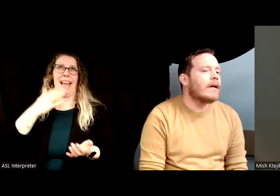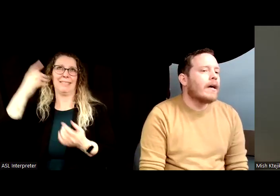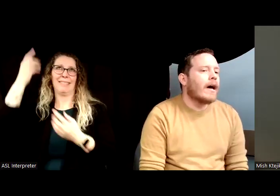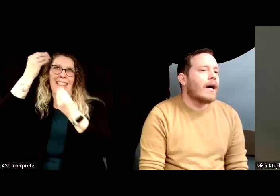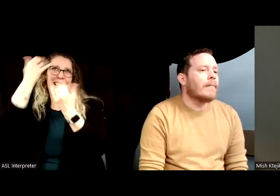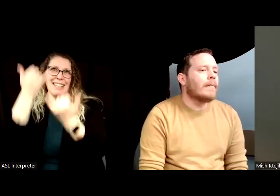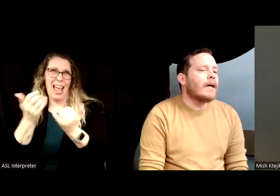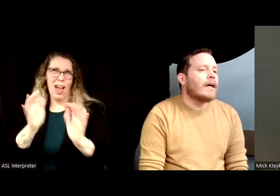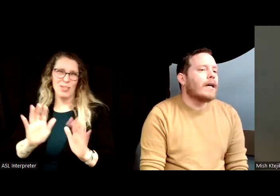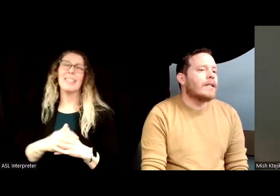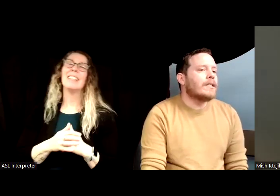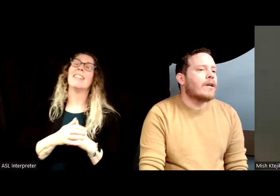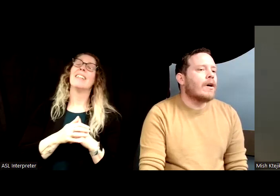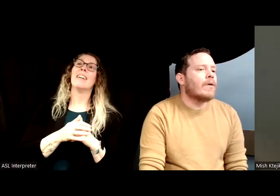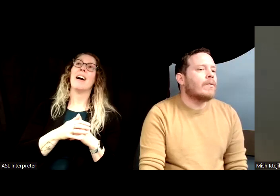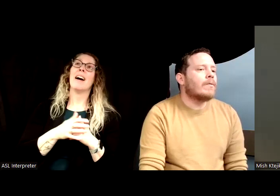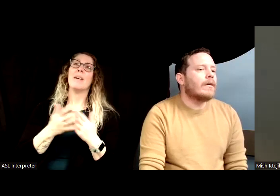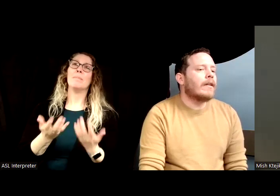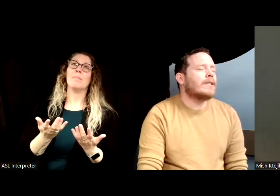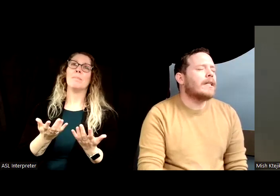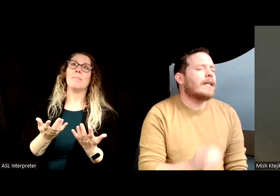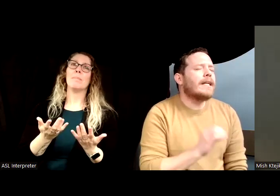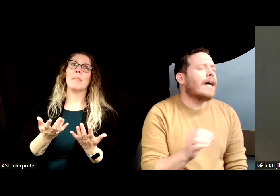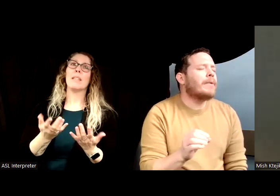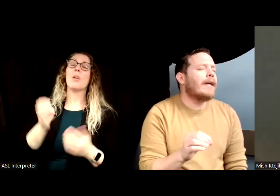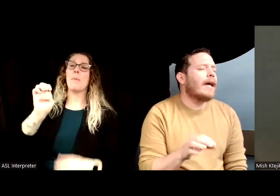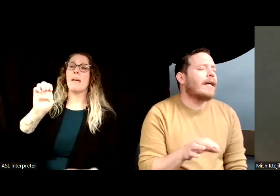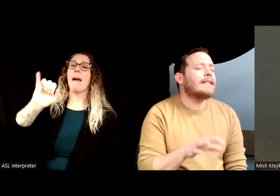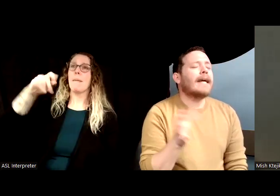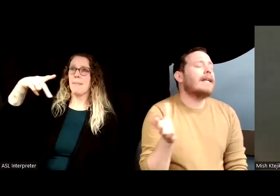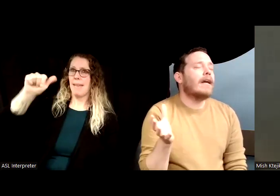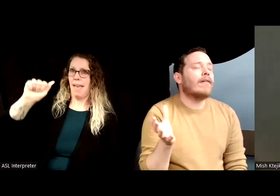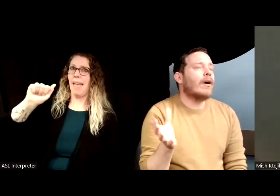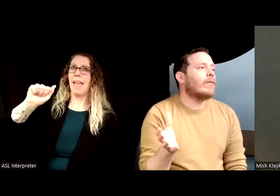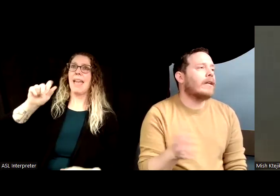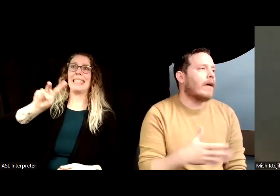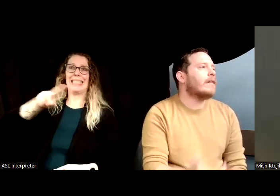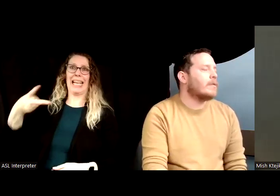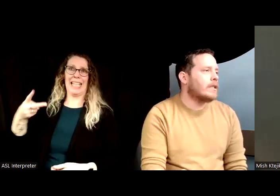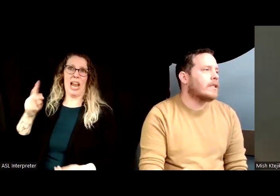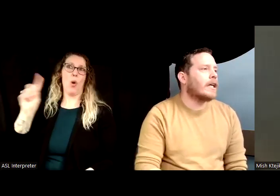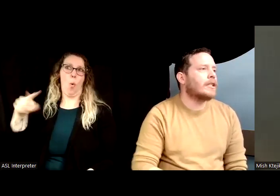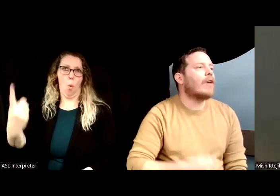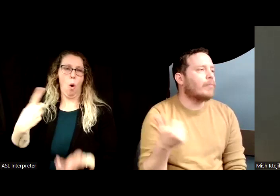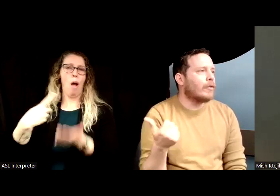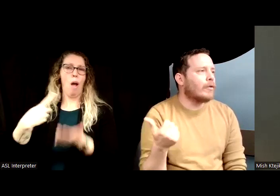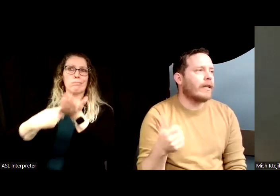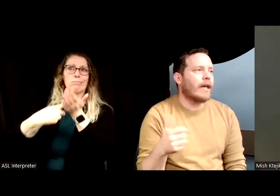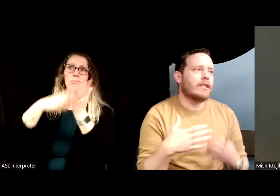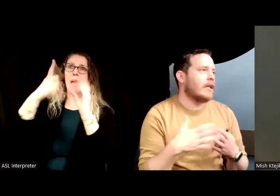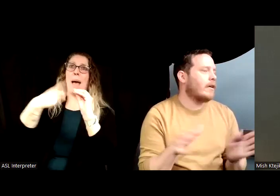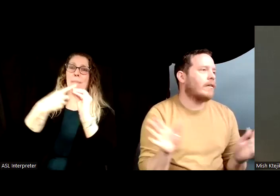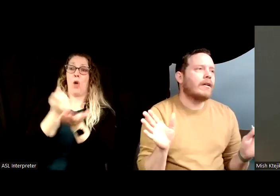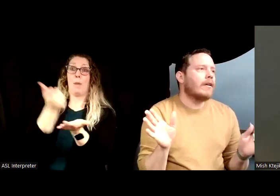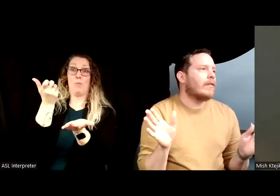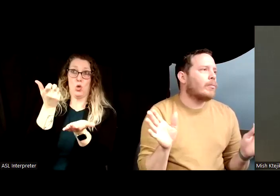right now. And so there was the EIPA secondary only, right? And there was a discussion about removing